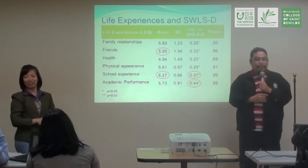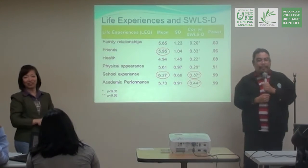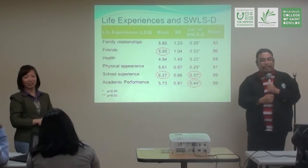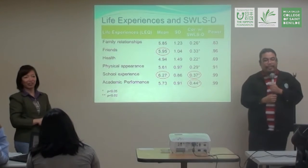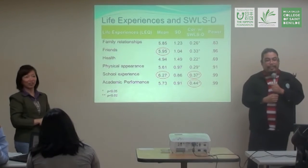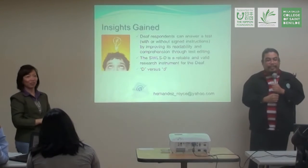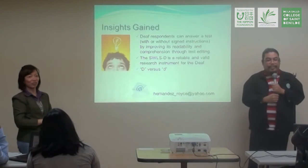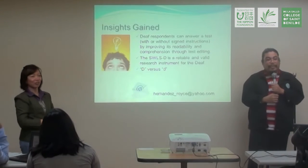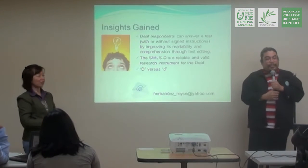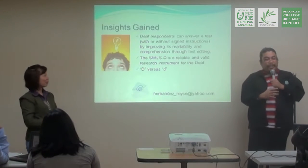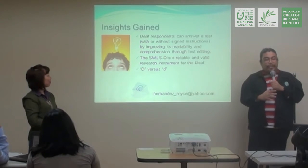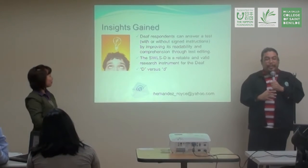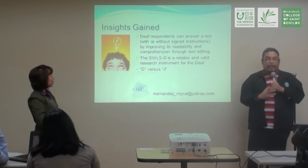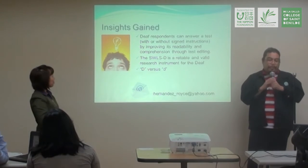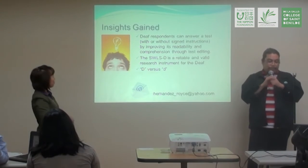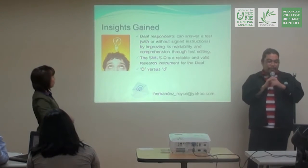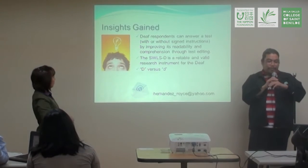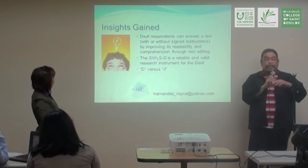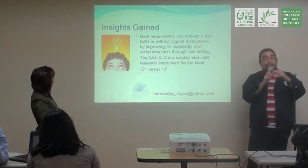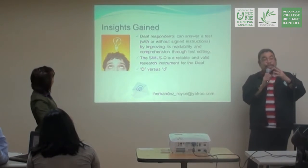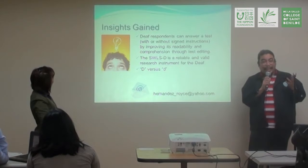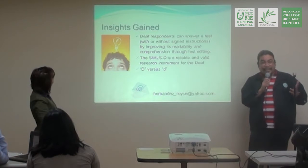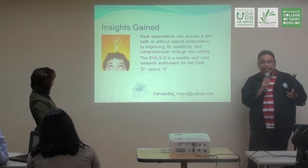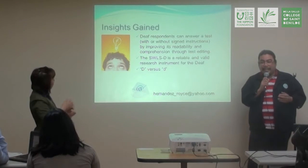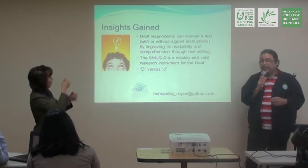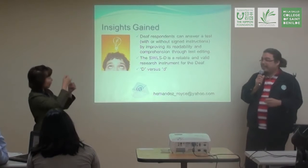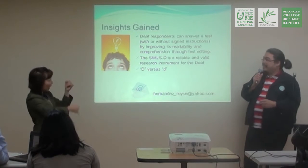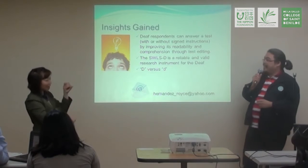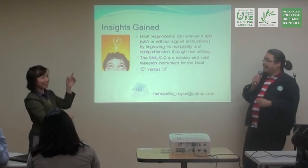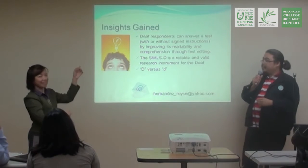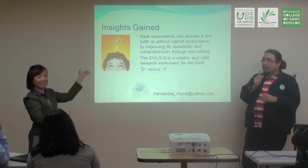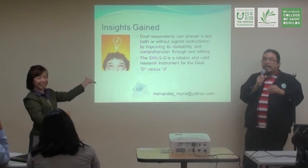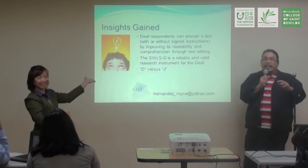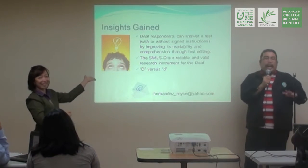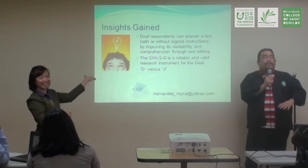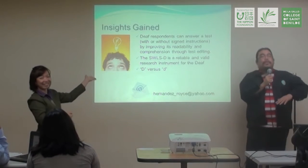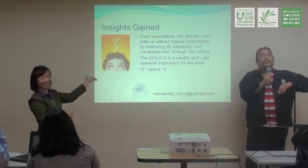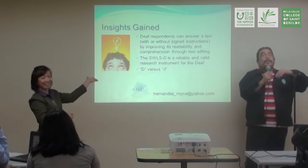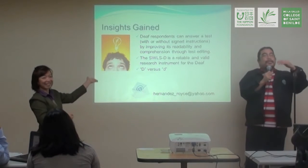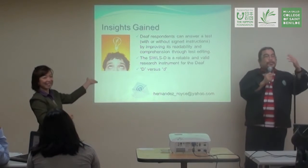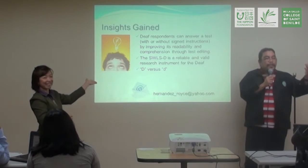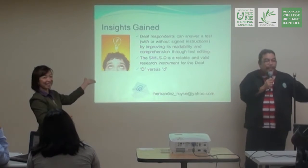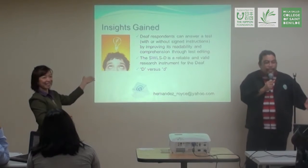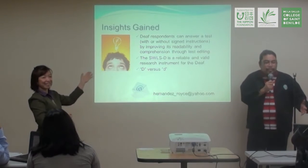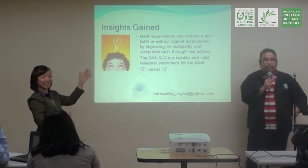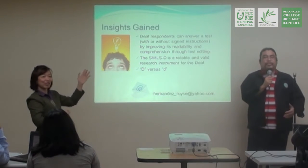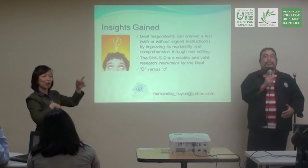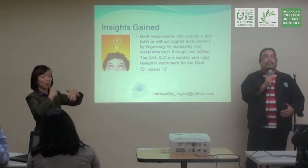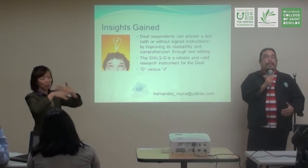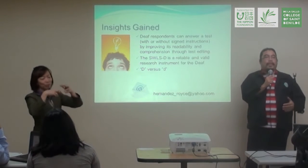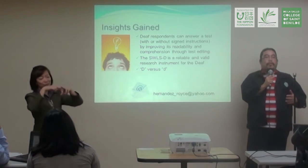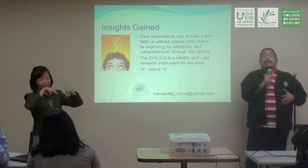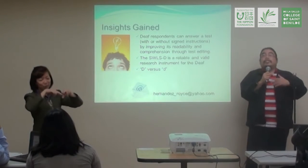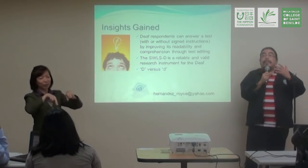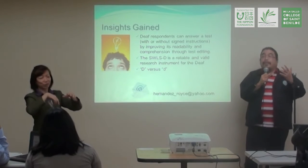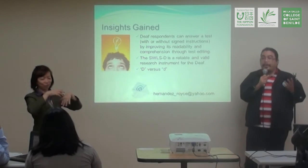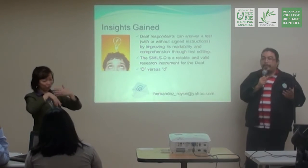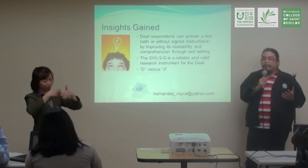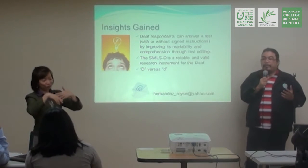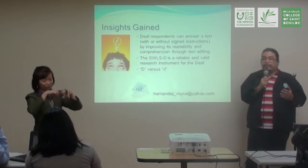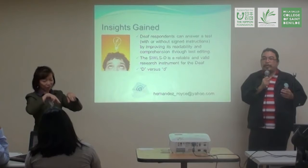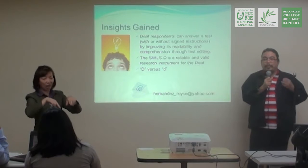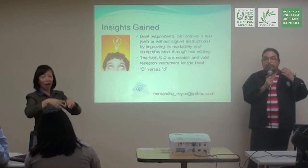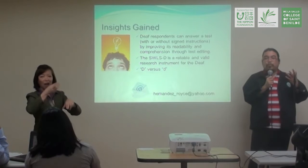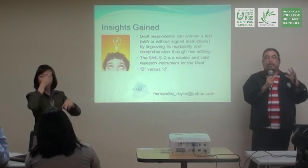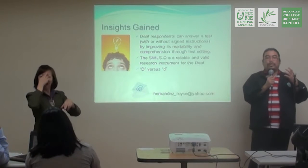Slide. Okay, this is the last slide basically. So, after going through the research, okay, what did I